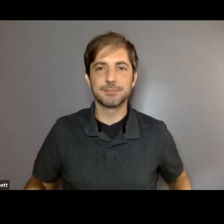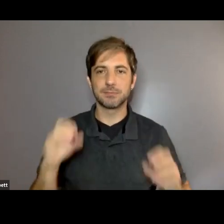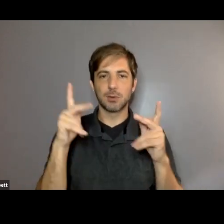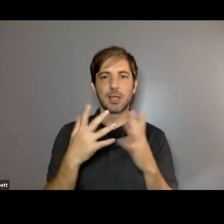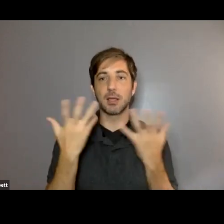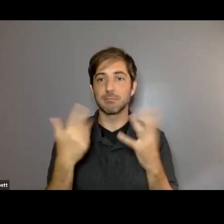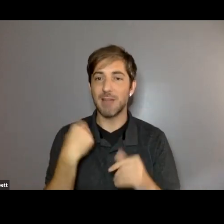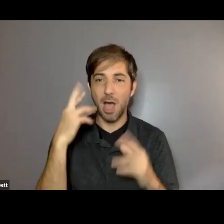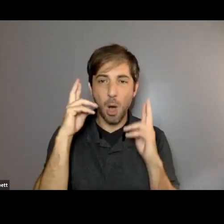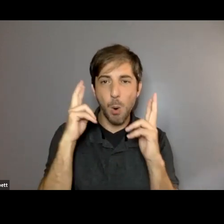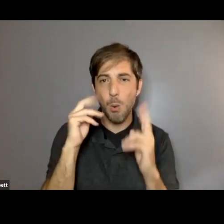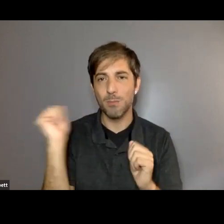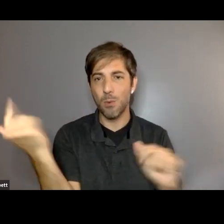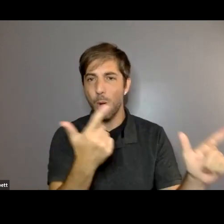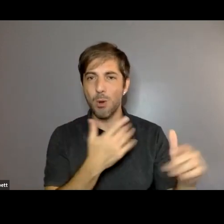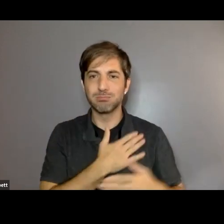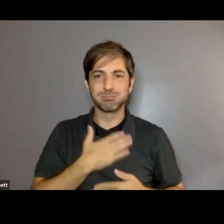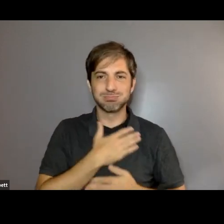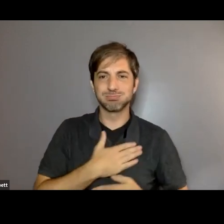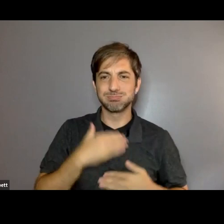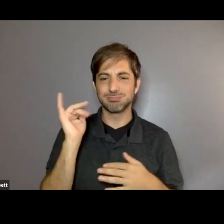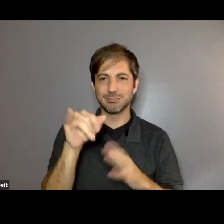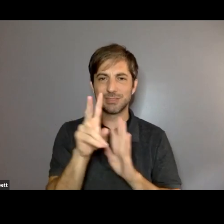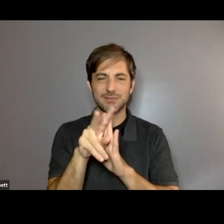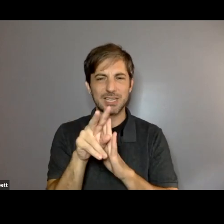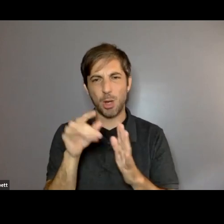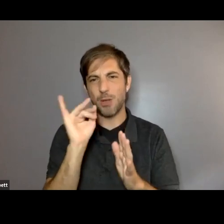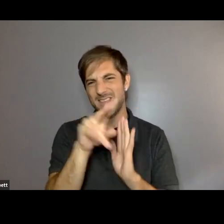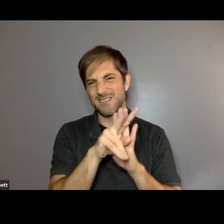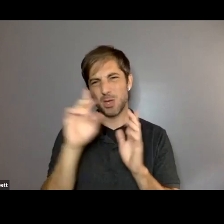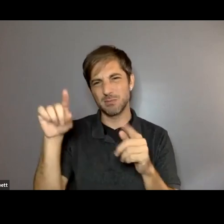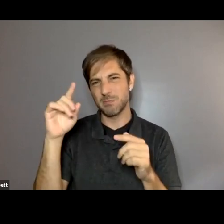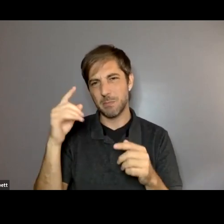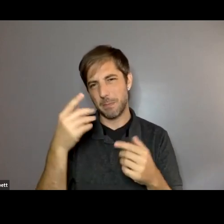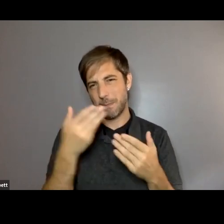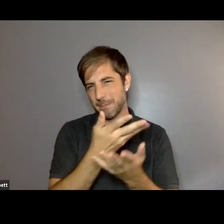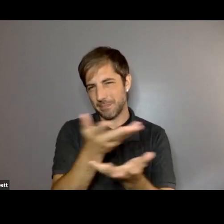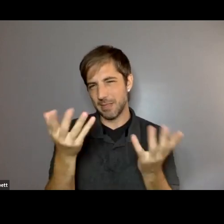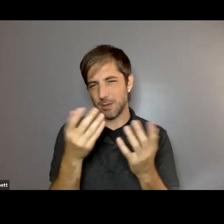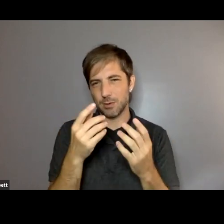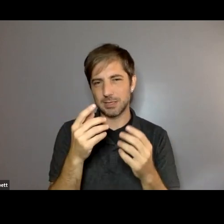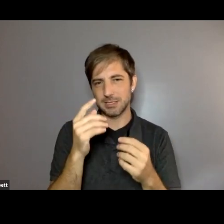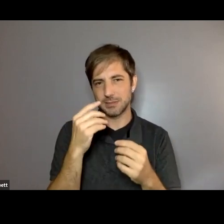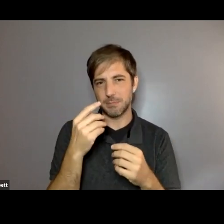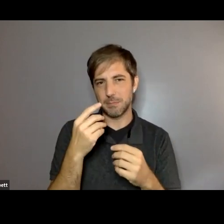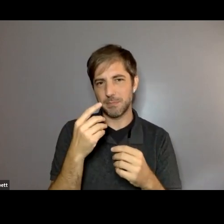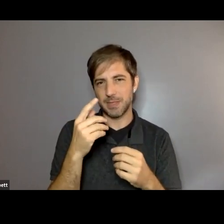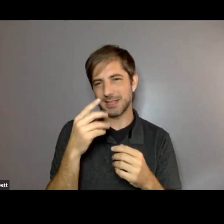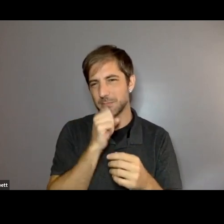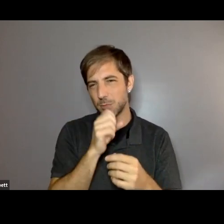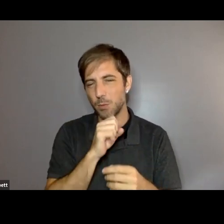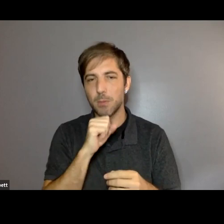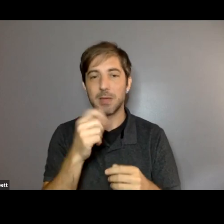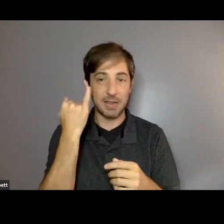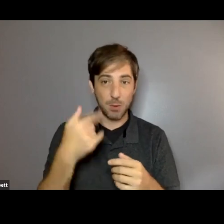So I hope you all enjoyed that. Like I said, it's been around for a while. And if you deliver training for your staff,